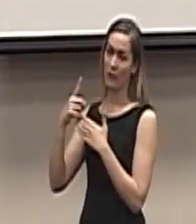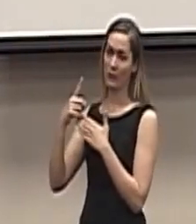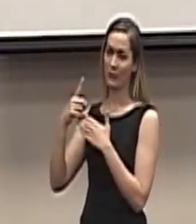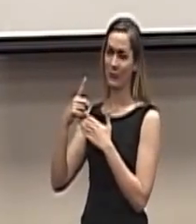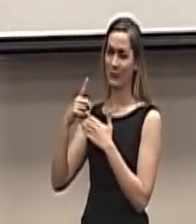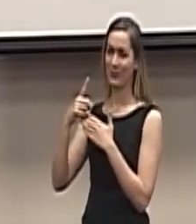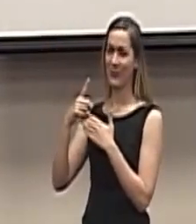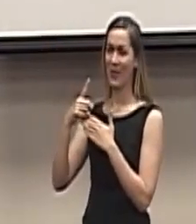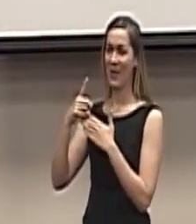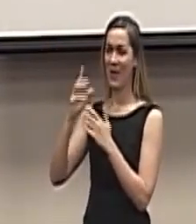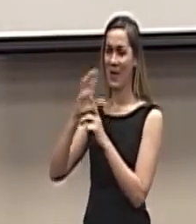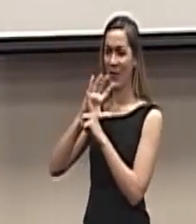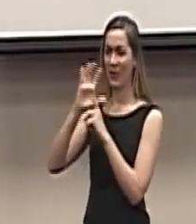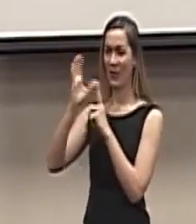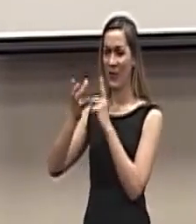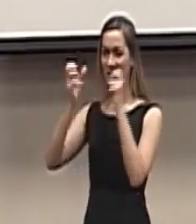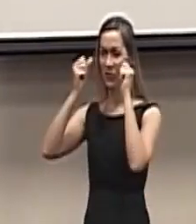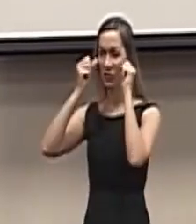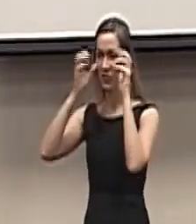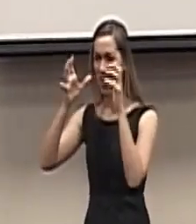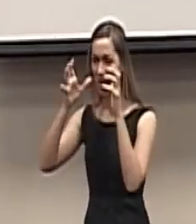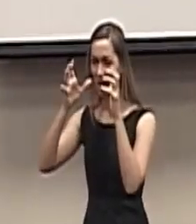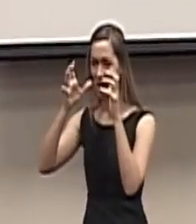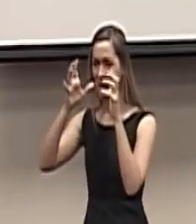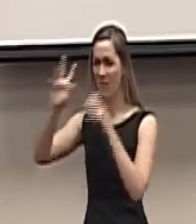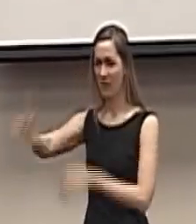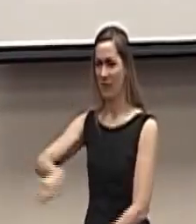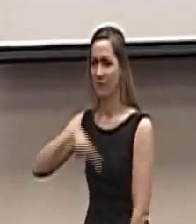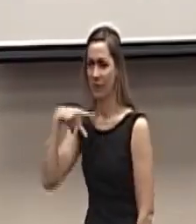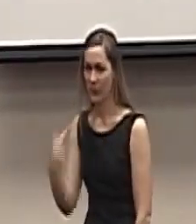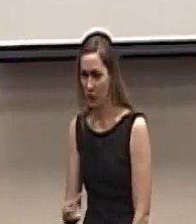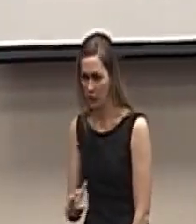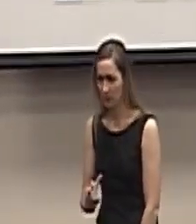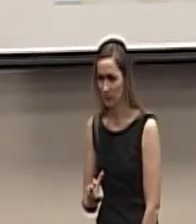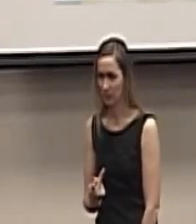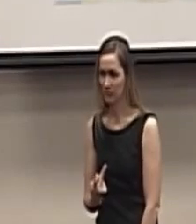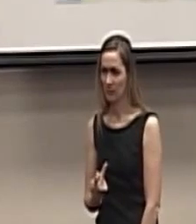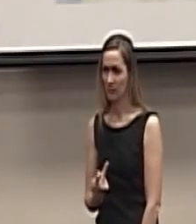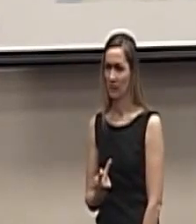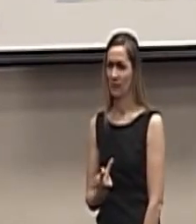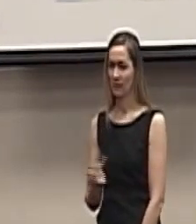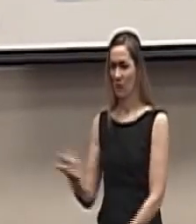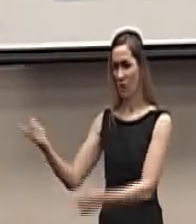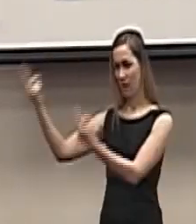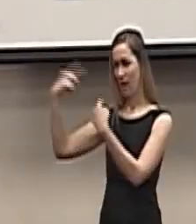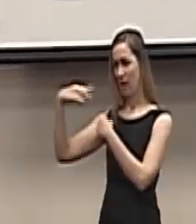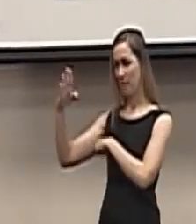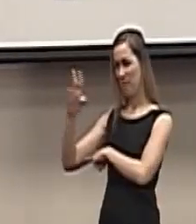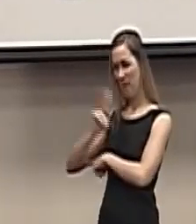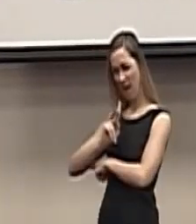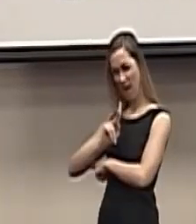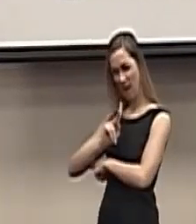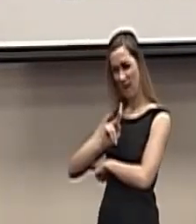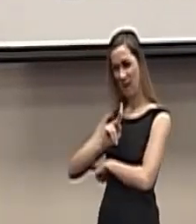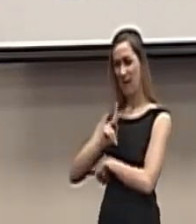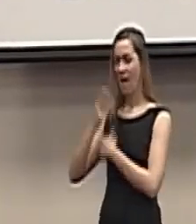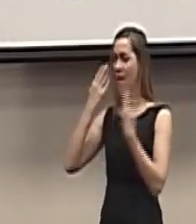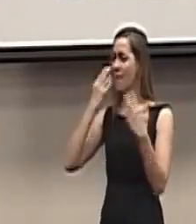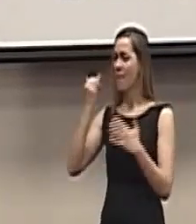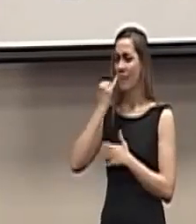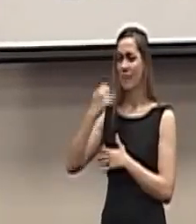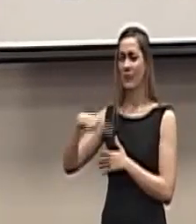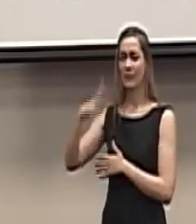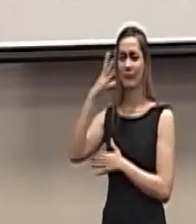reverse culture shock, and really culture shock, just kind of in general. I don't know if you've ever been on a mission trip or if you've ever